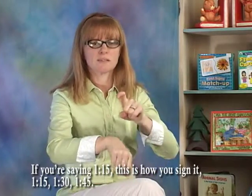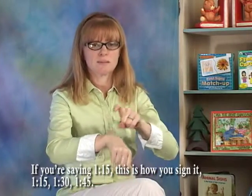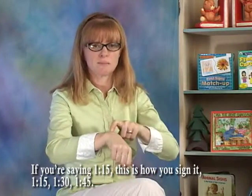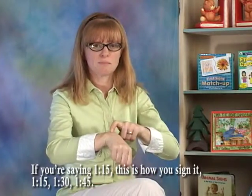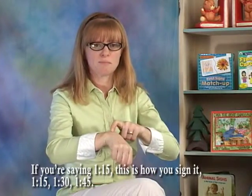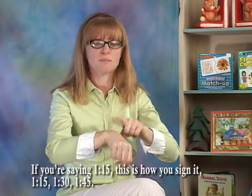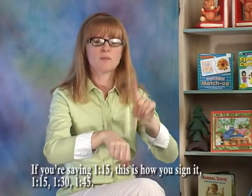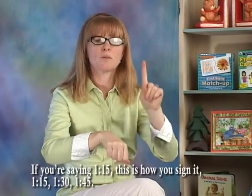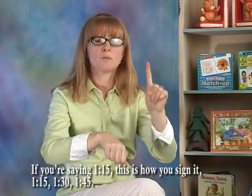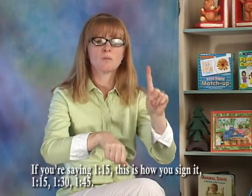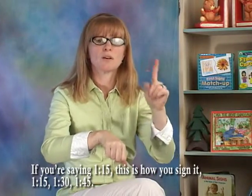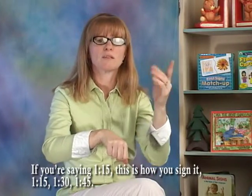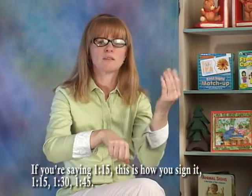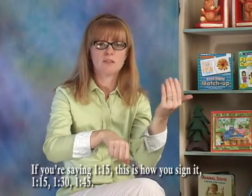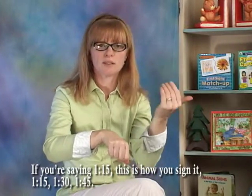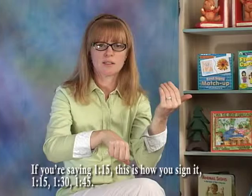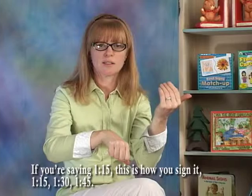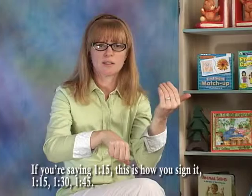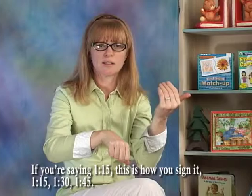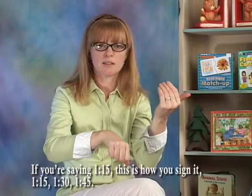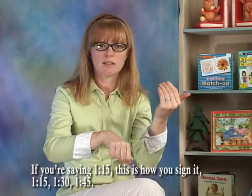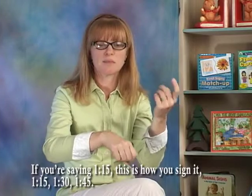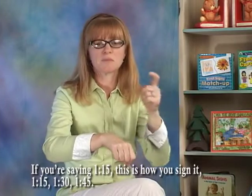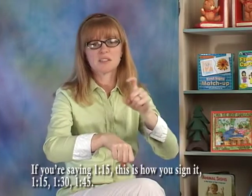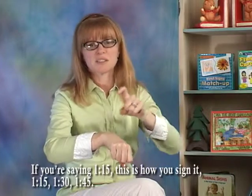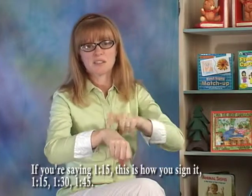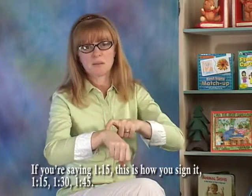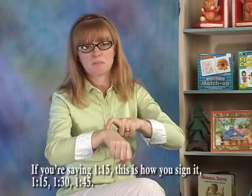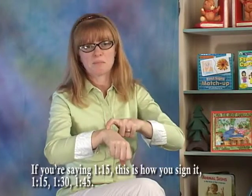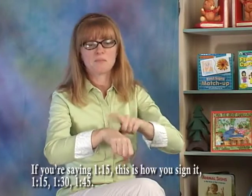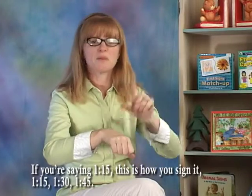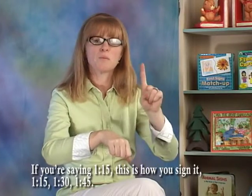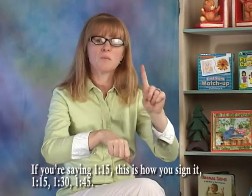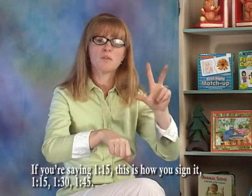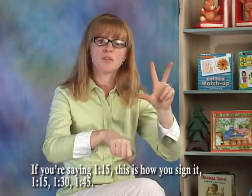If you're saying 1:15, this is how you sign it. 1:15,